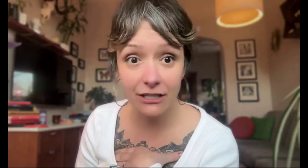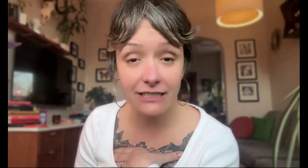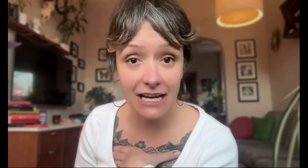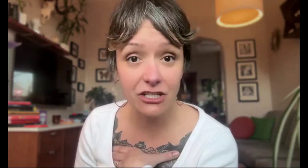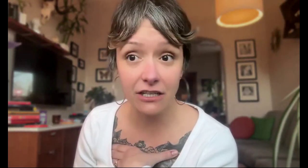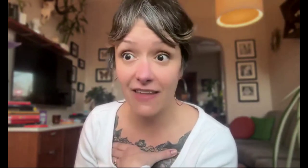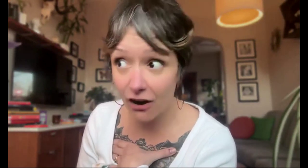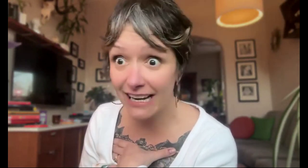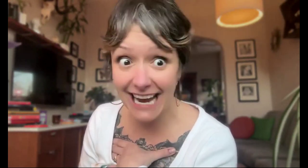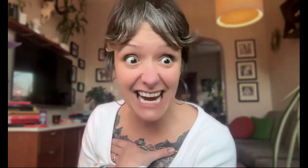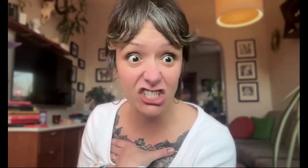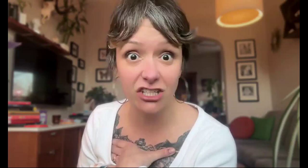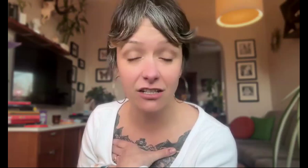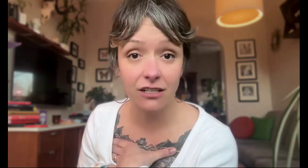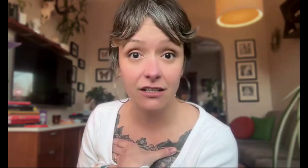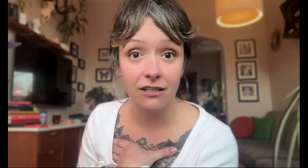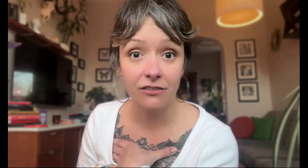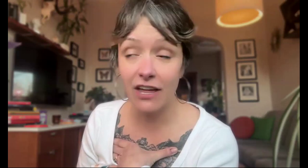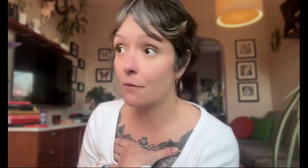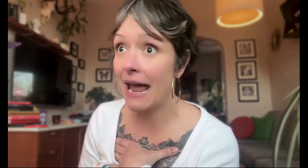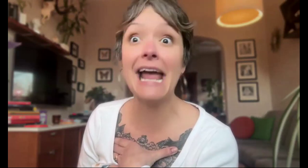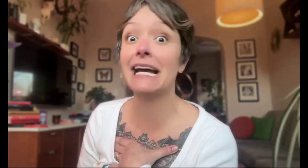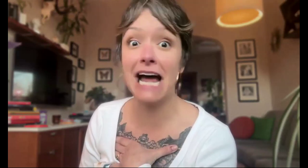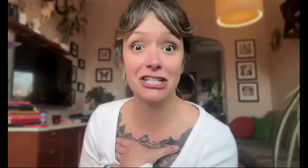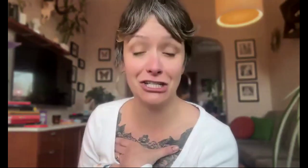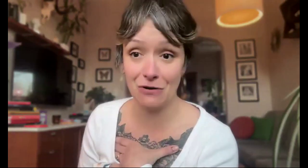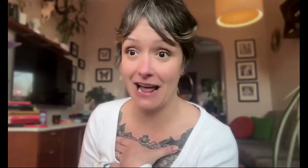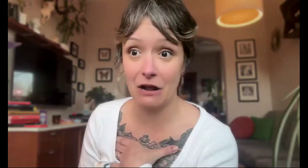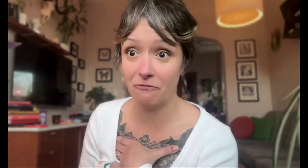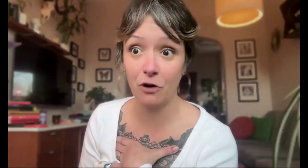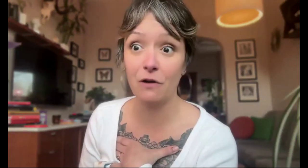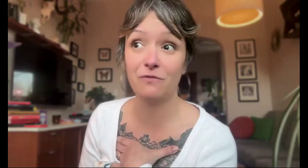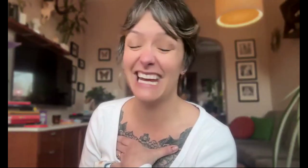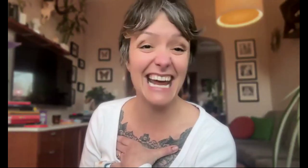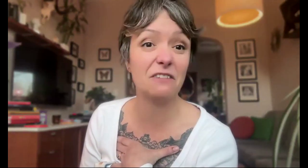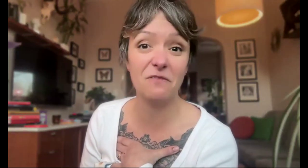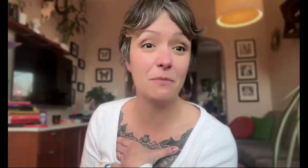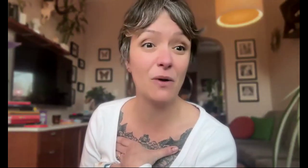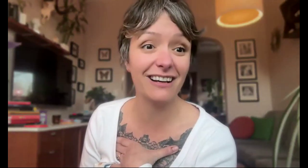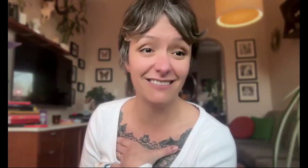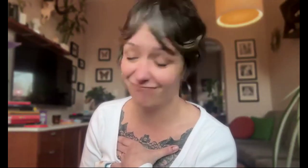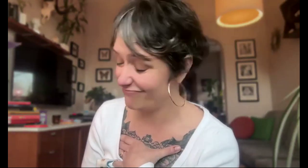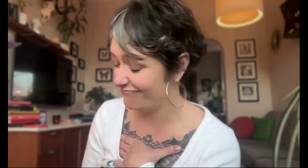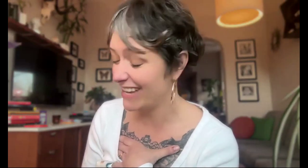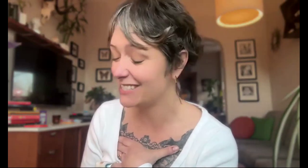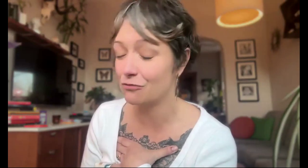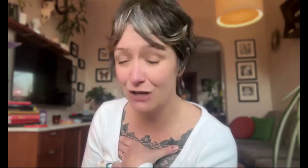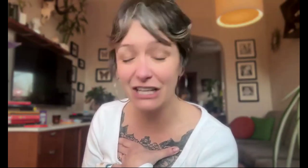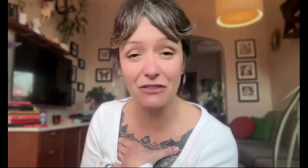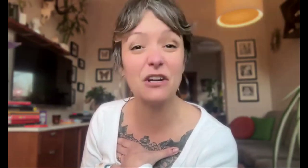their attention. They are engaged. They are paying attention to you. And if for a kid in February, that's